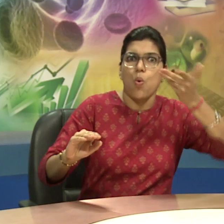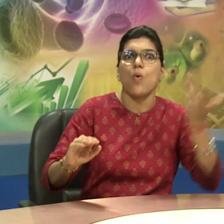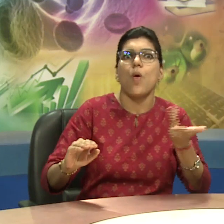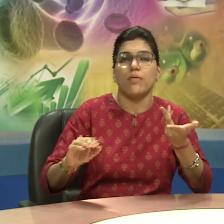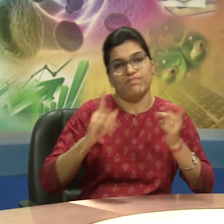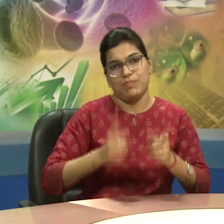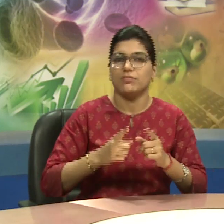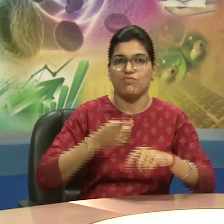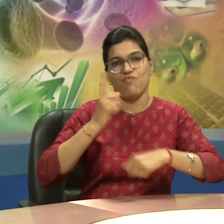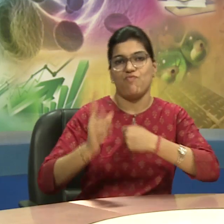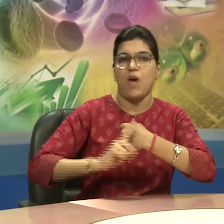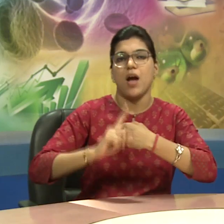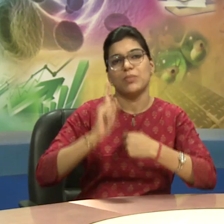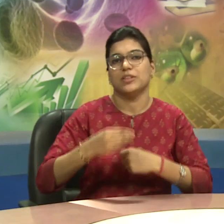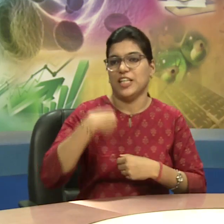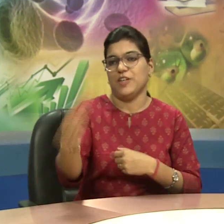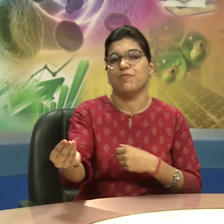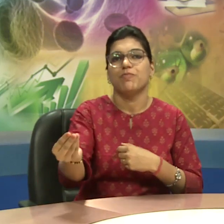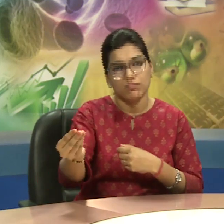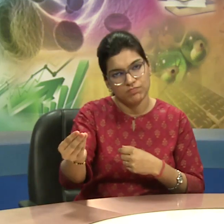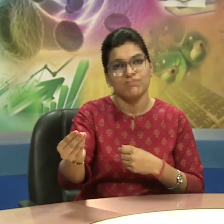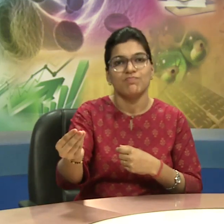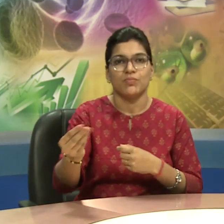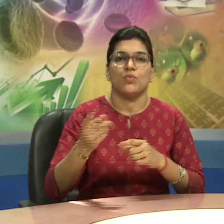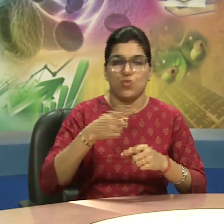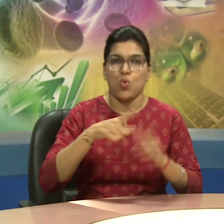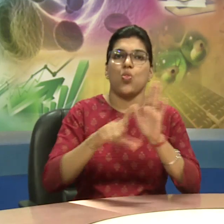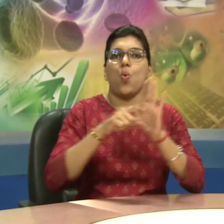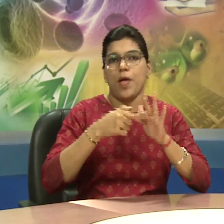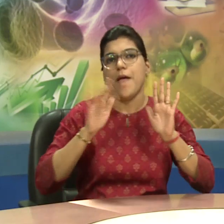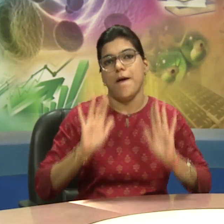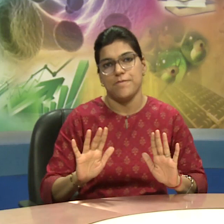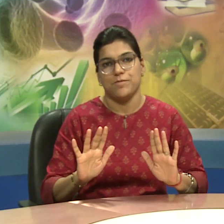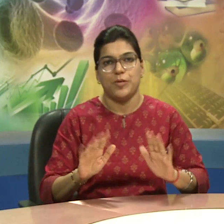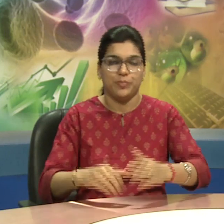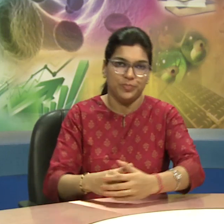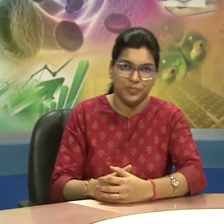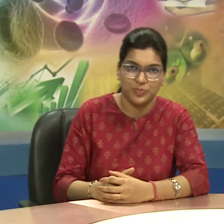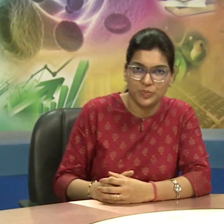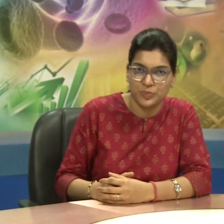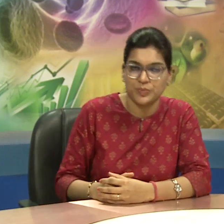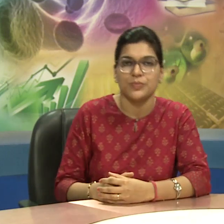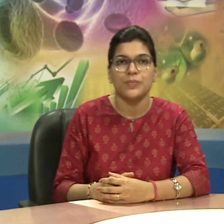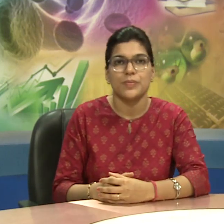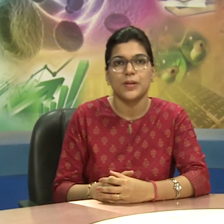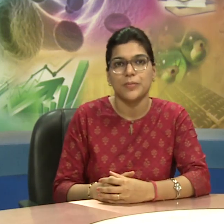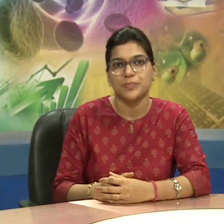For example, you went in a market to eat golgappas and you fall ill after having it, you